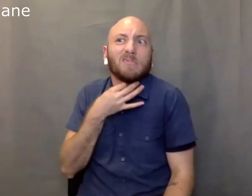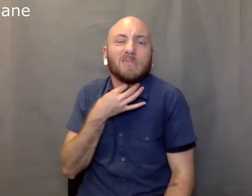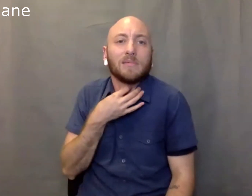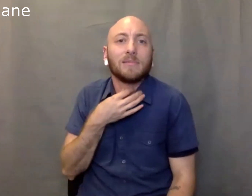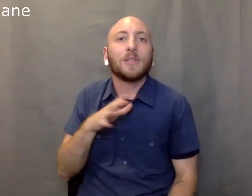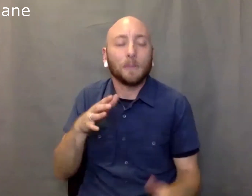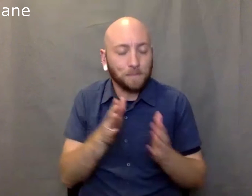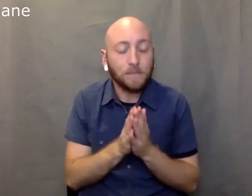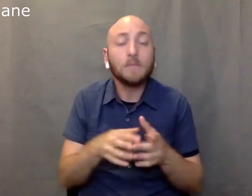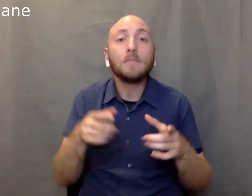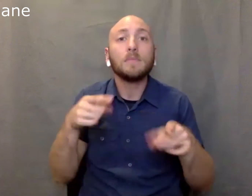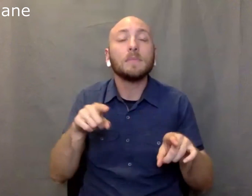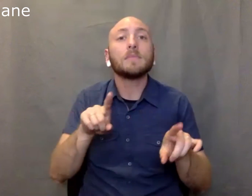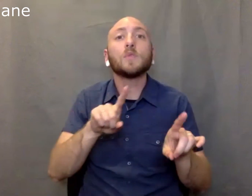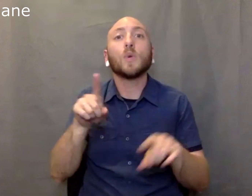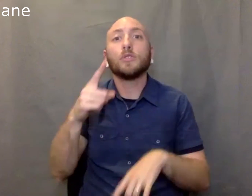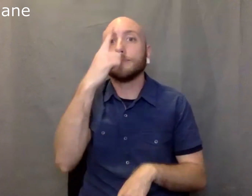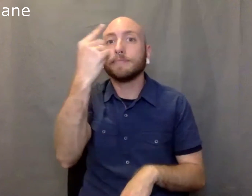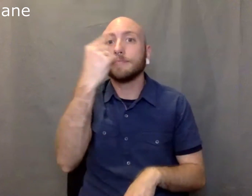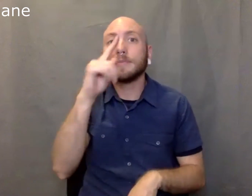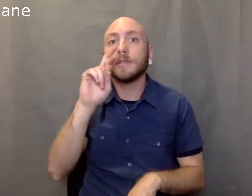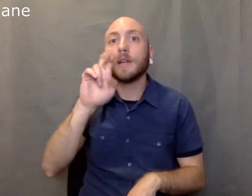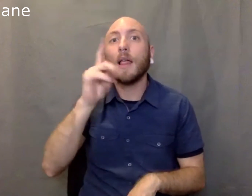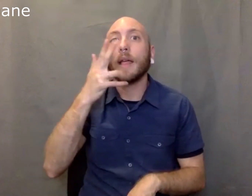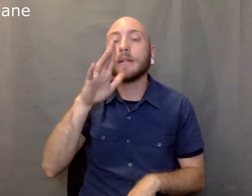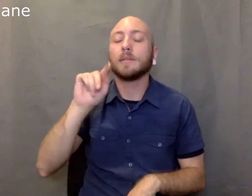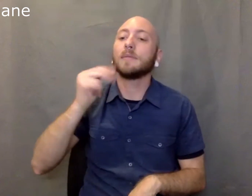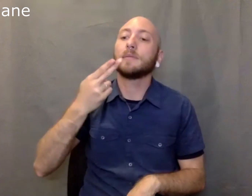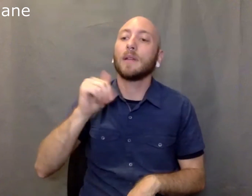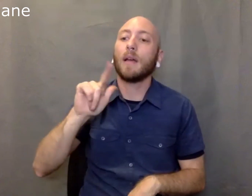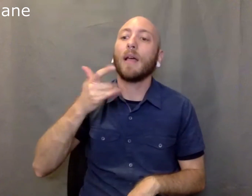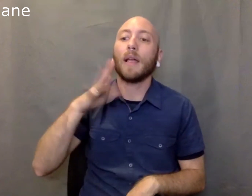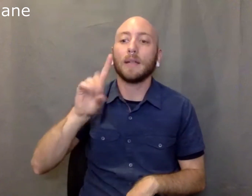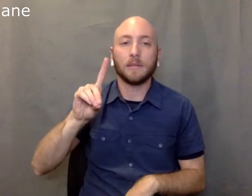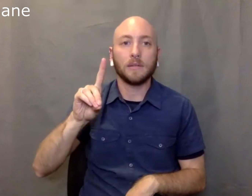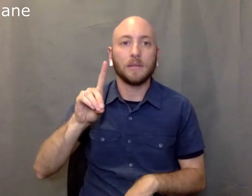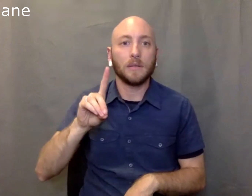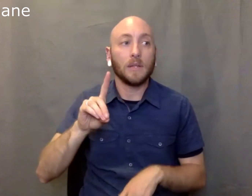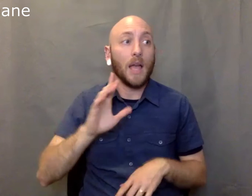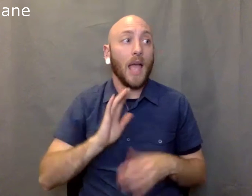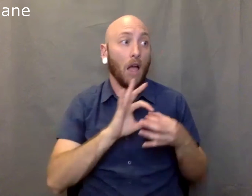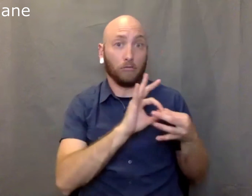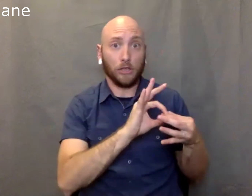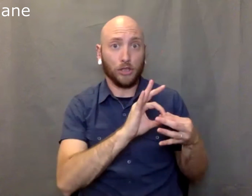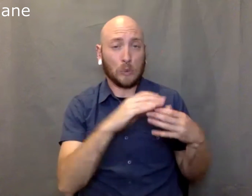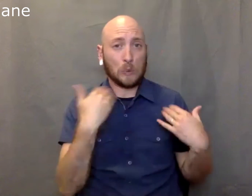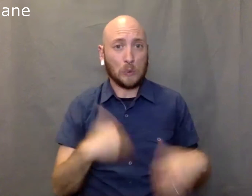Thailand one summer, and that was like a true testament to our relationship. We just like fought the whole time. I wanted to drink